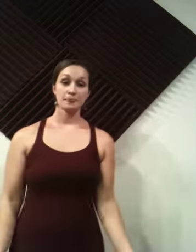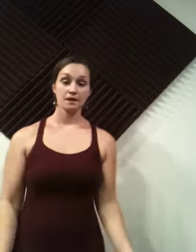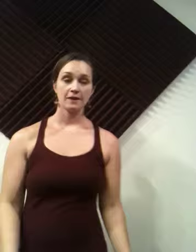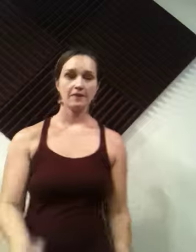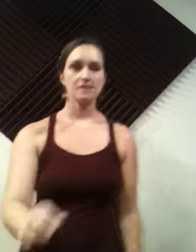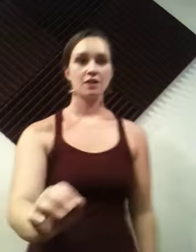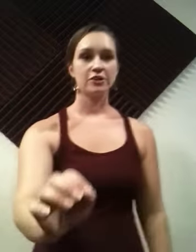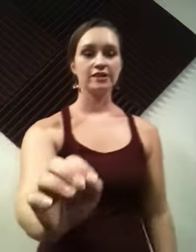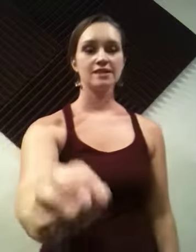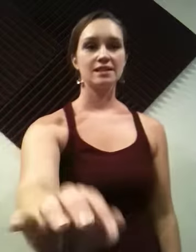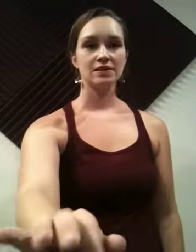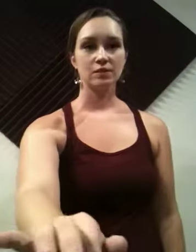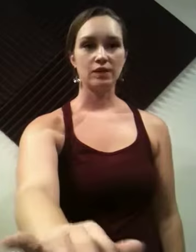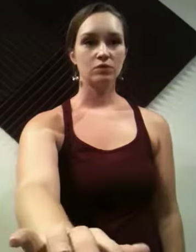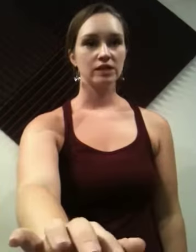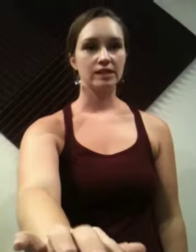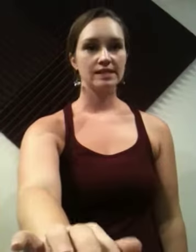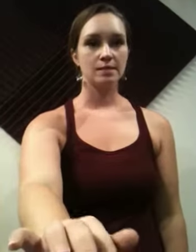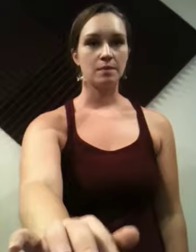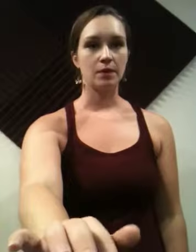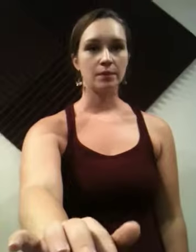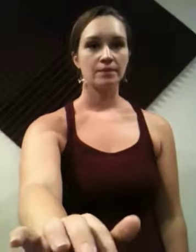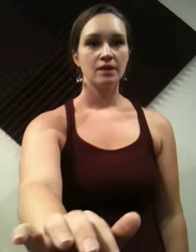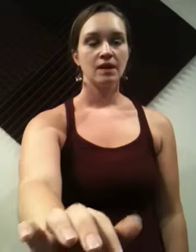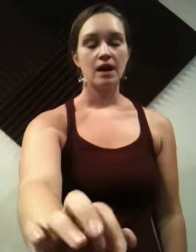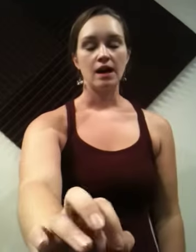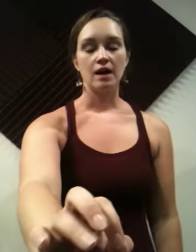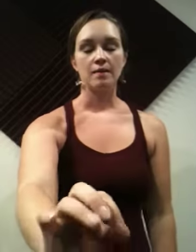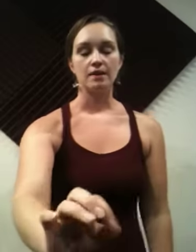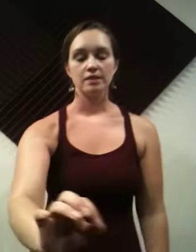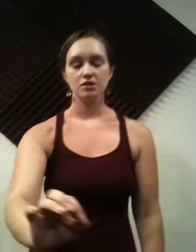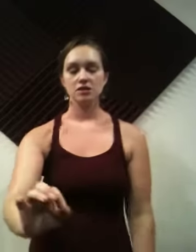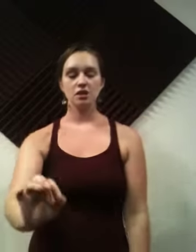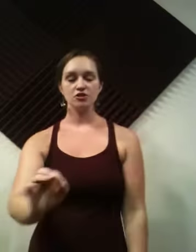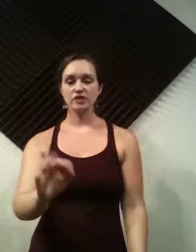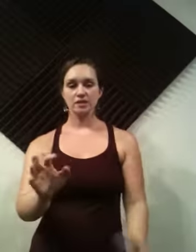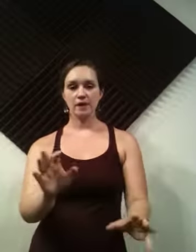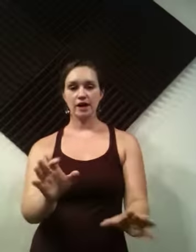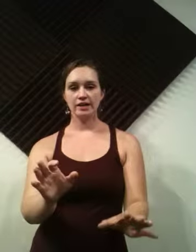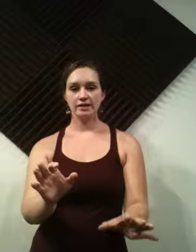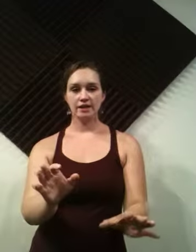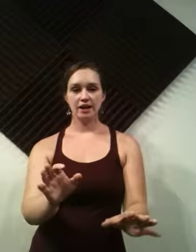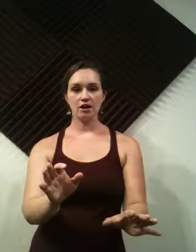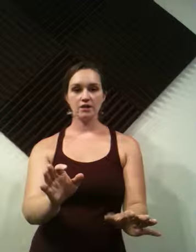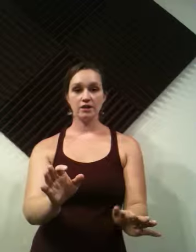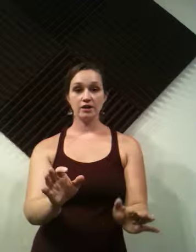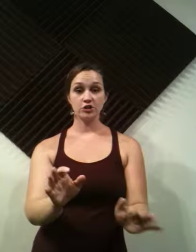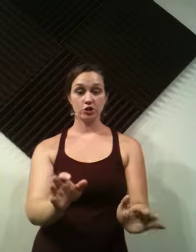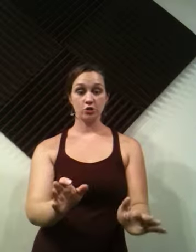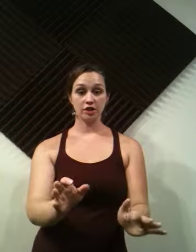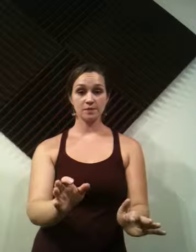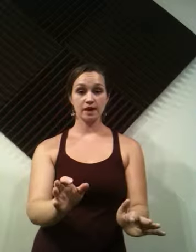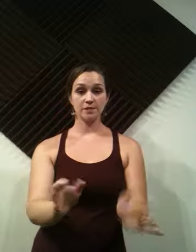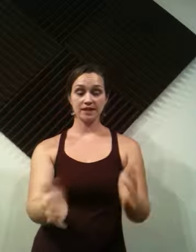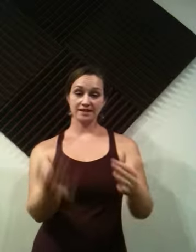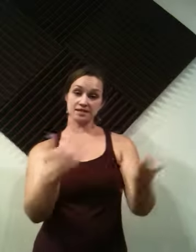well. And that's all there is to this one, really simple. There's a little tricky part in there on the Your Works part because there's